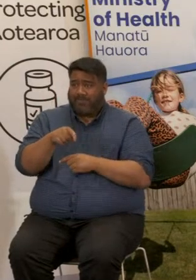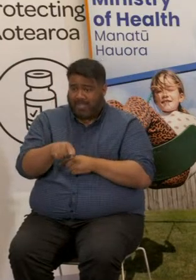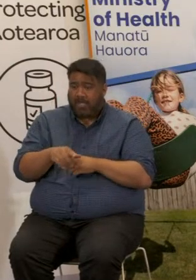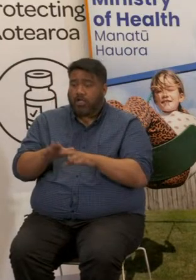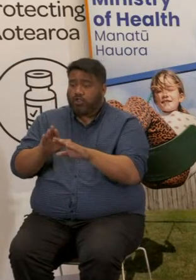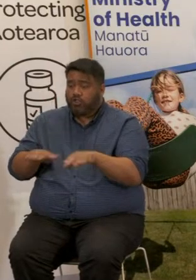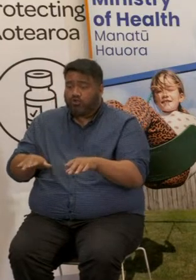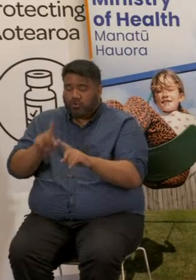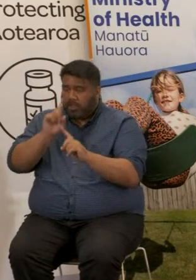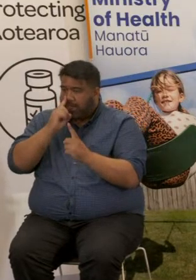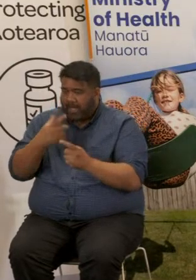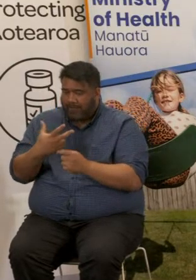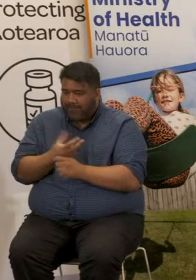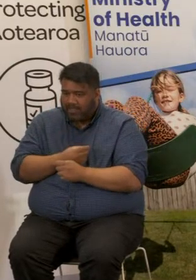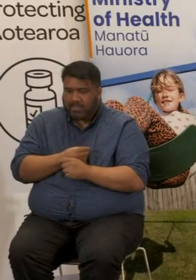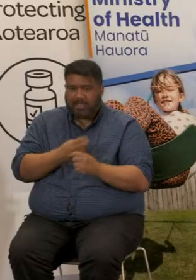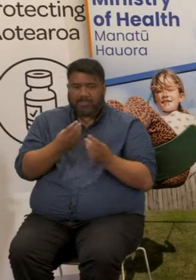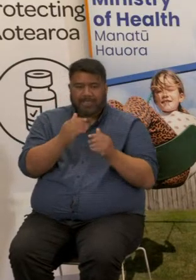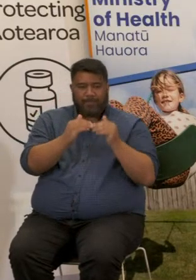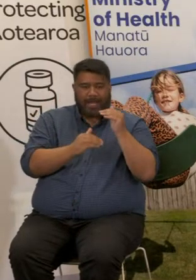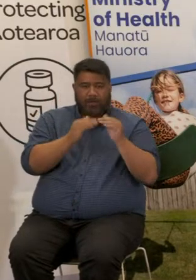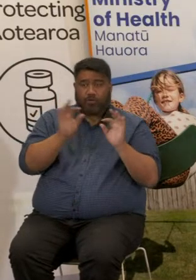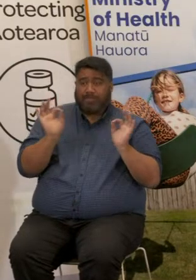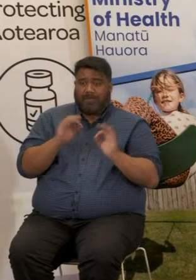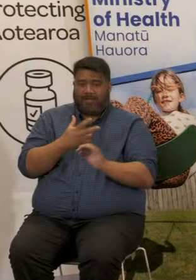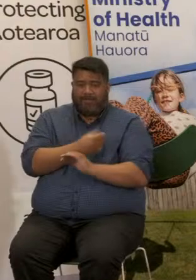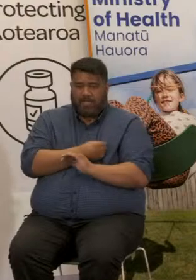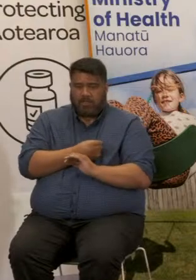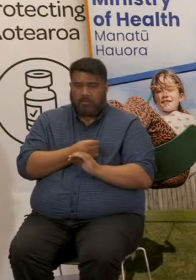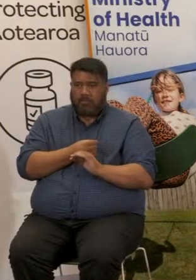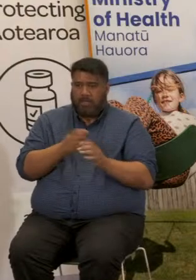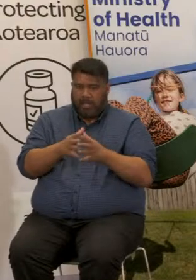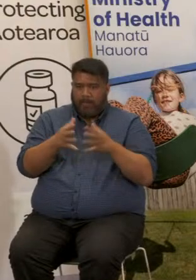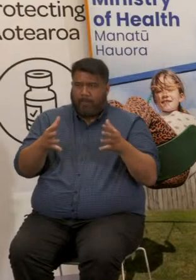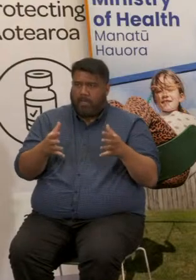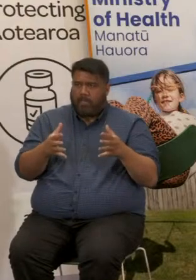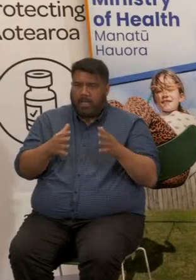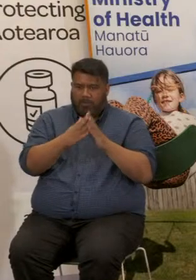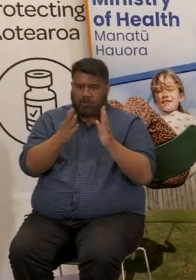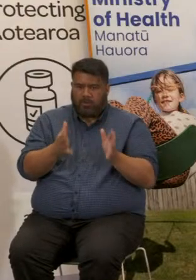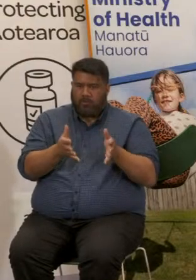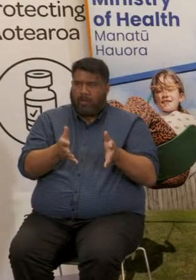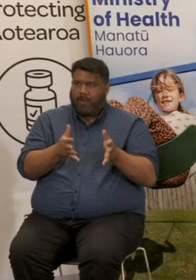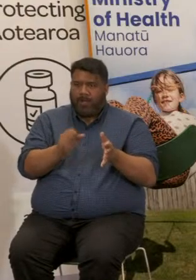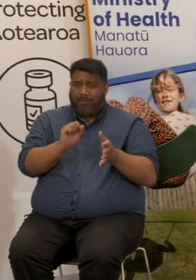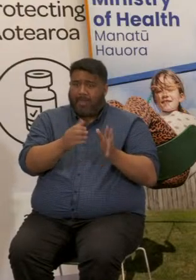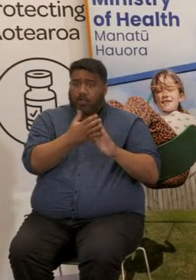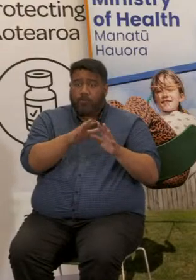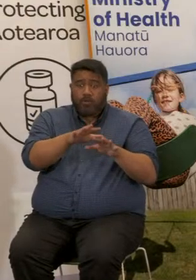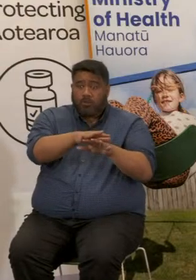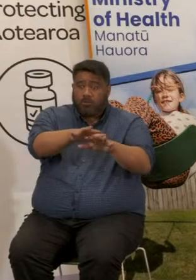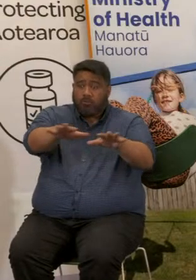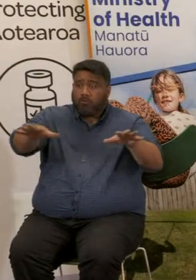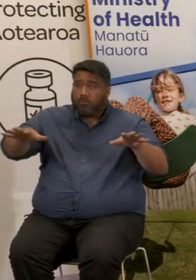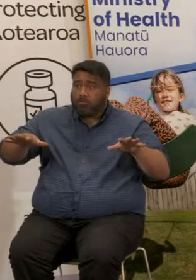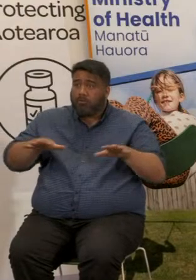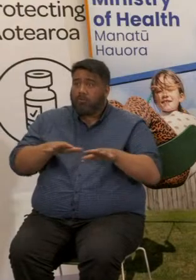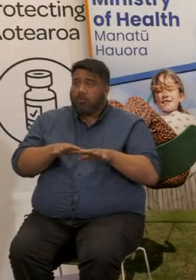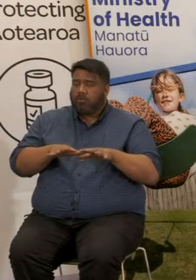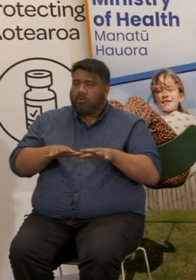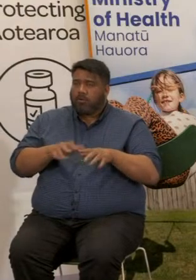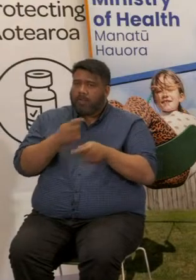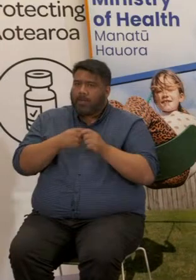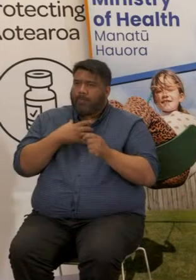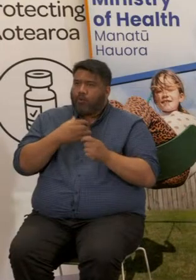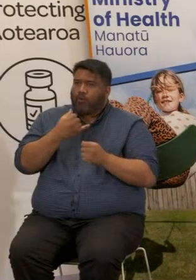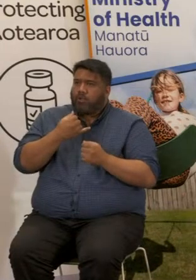vaccinated, again, isn't that because of the large households and the community nature, again, a bigger risk for